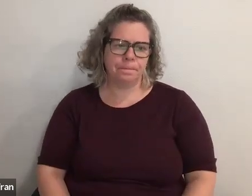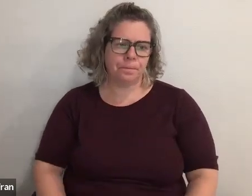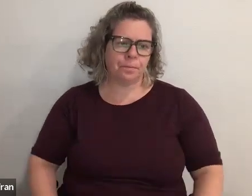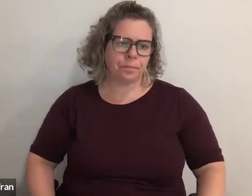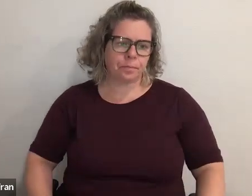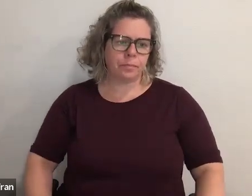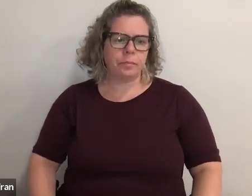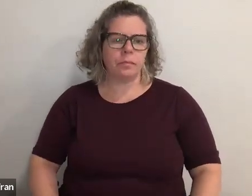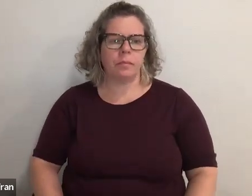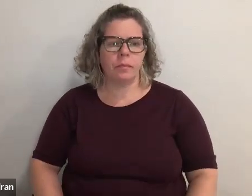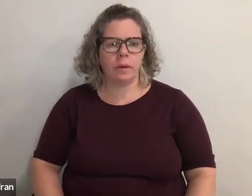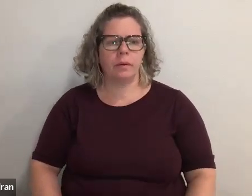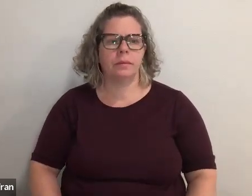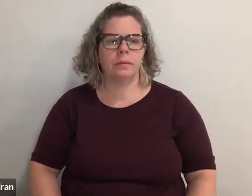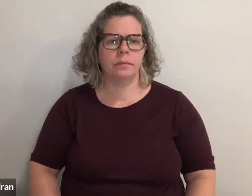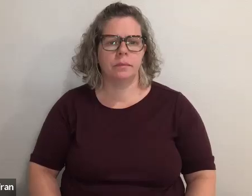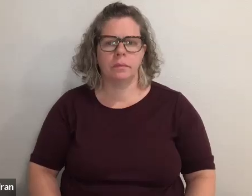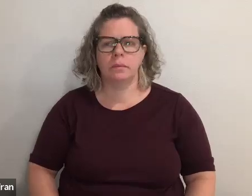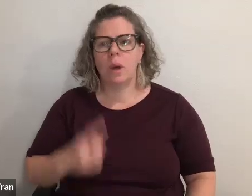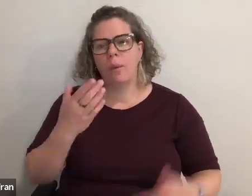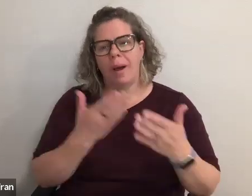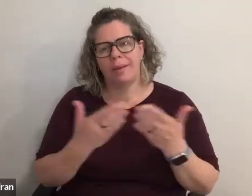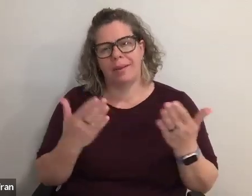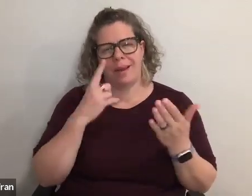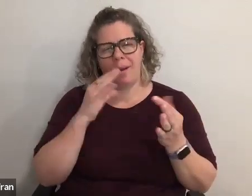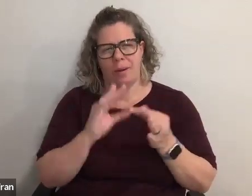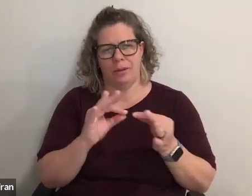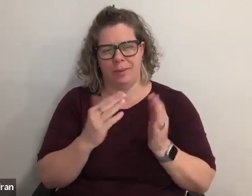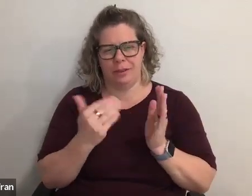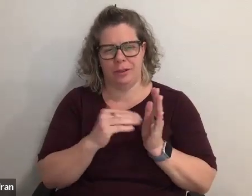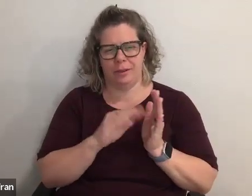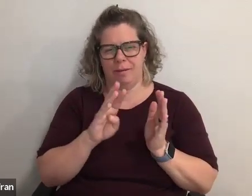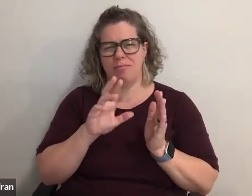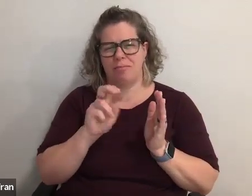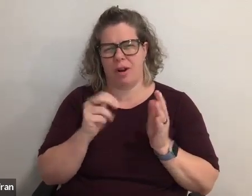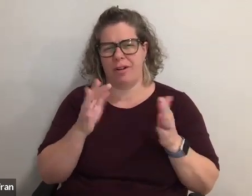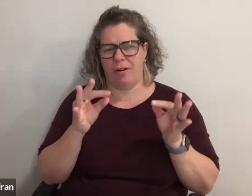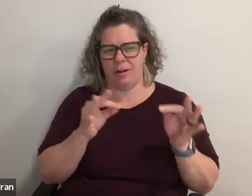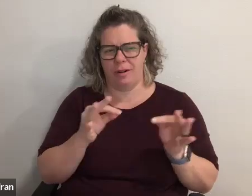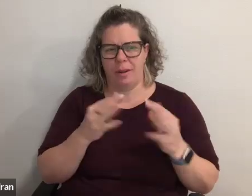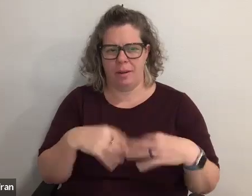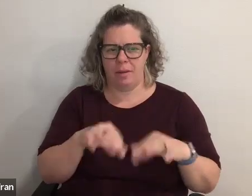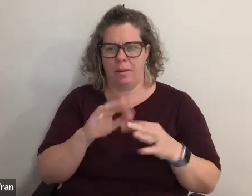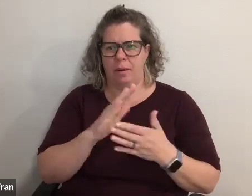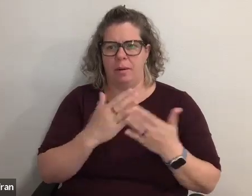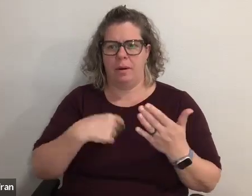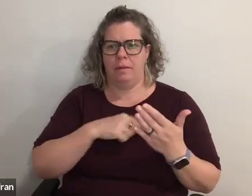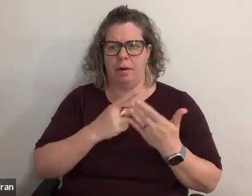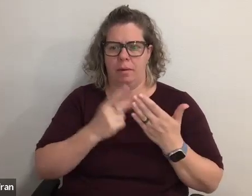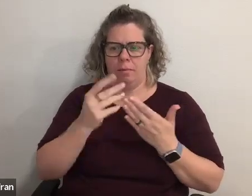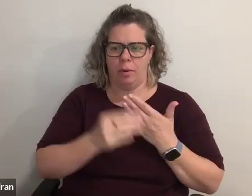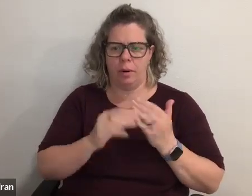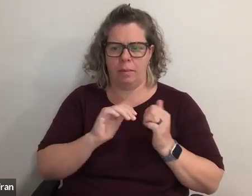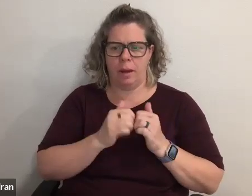All right. And then one thing I just wanted to touch on again that goes back to what Brian shared. That's a really important part of our program